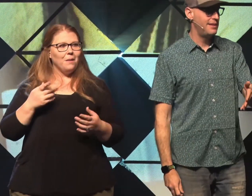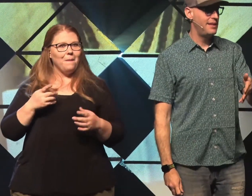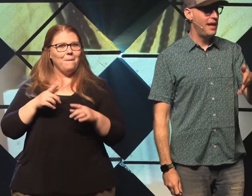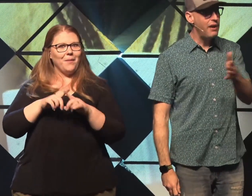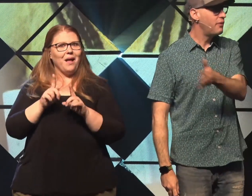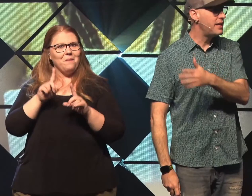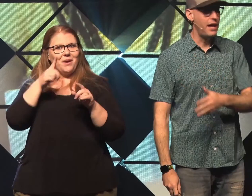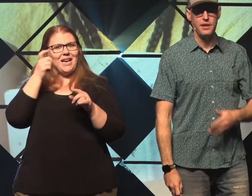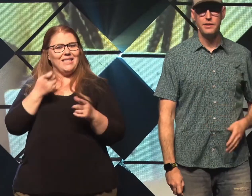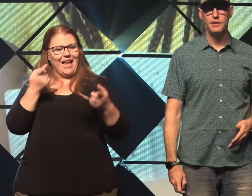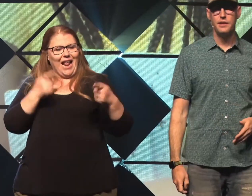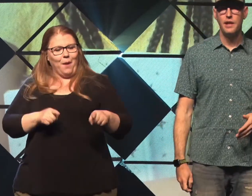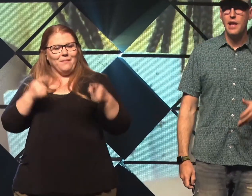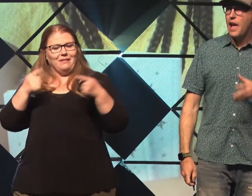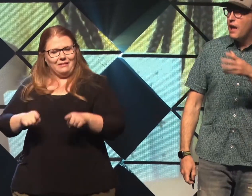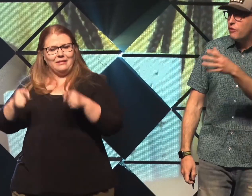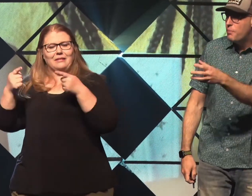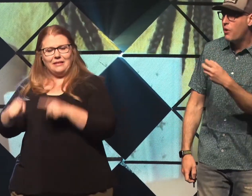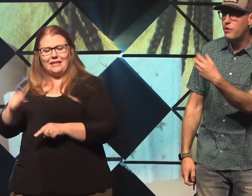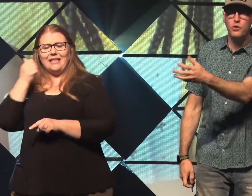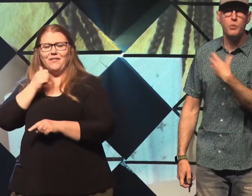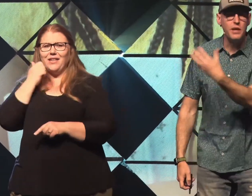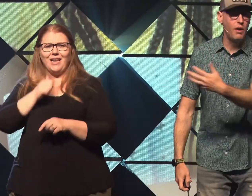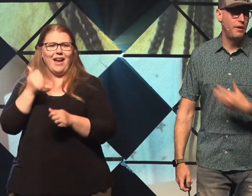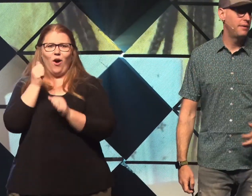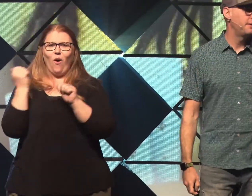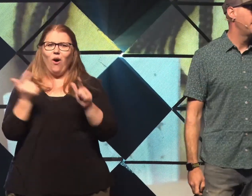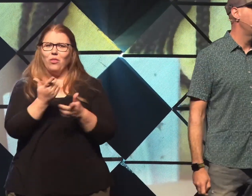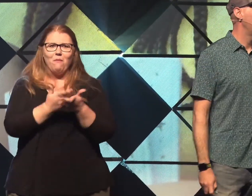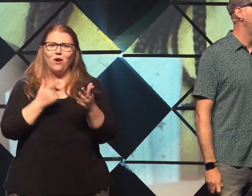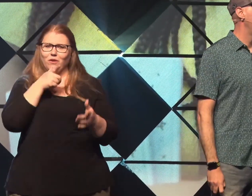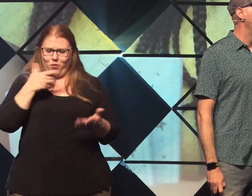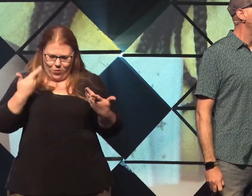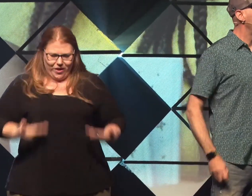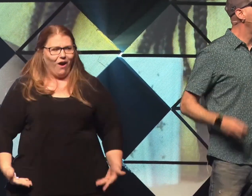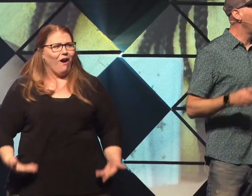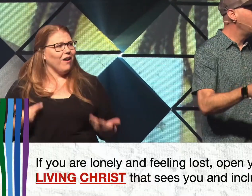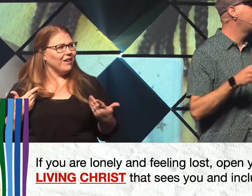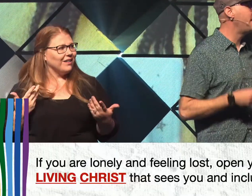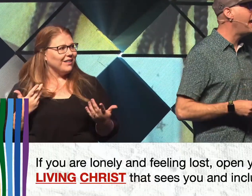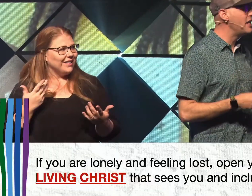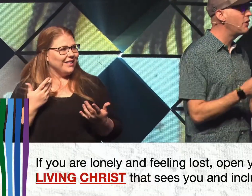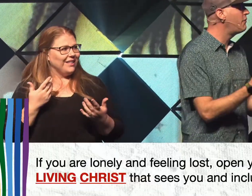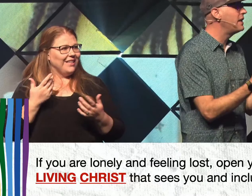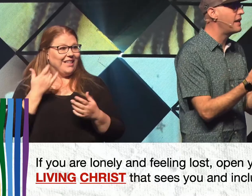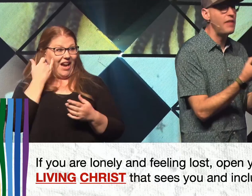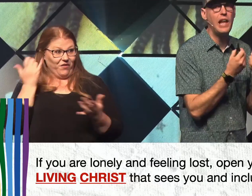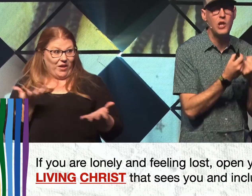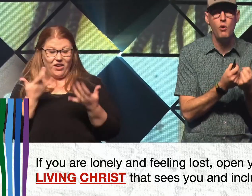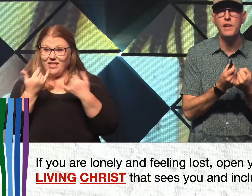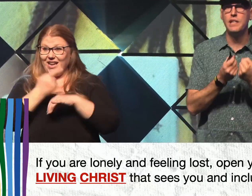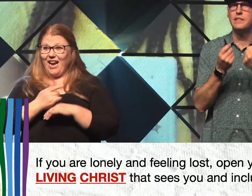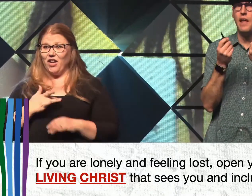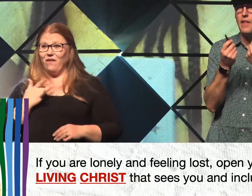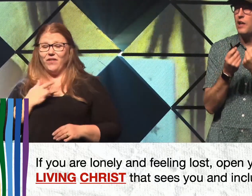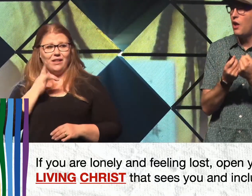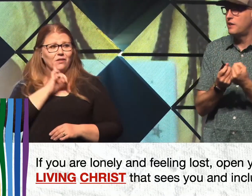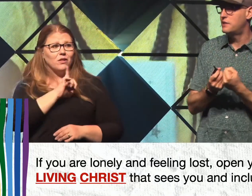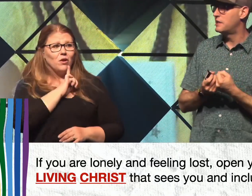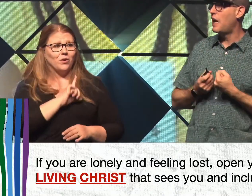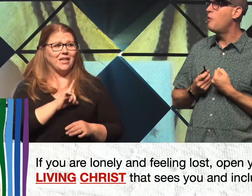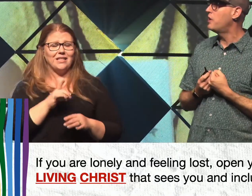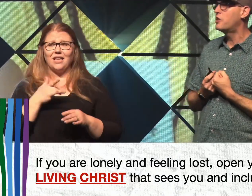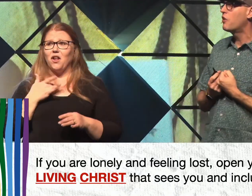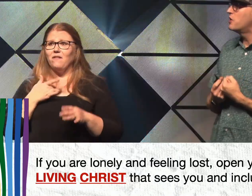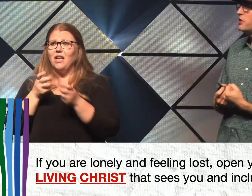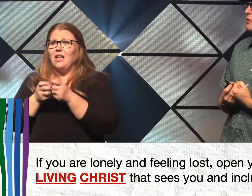happens every day, every part of who we are. And so if you're here today and you're feeling that loneliness and that